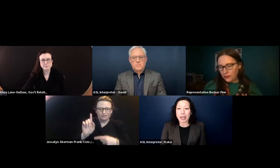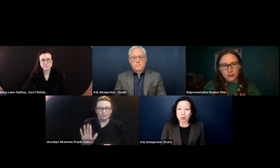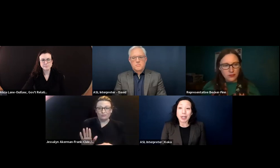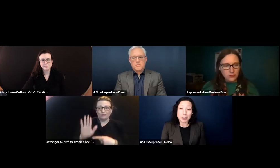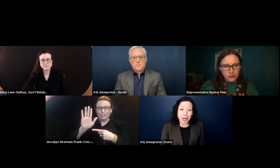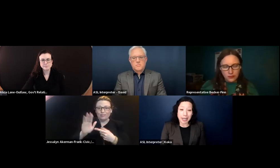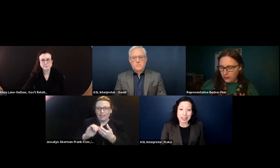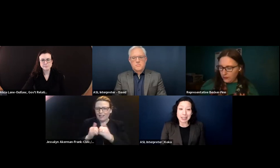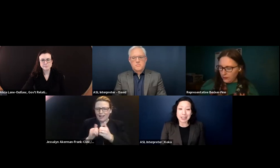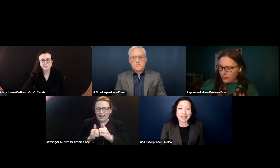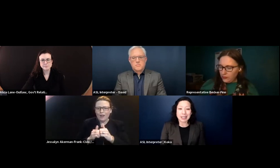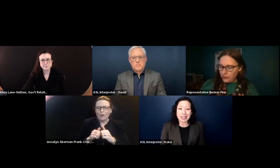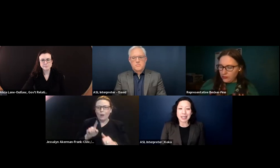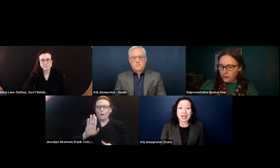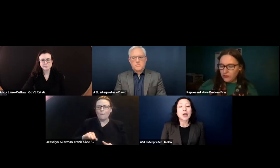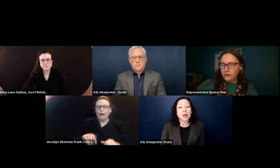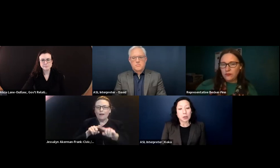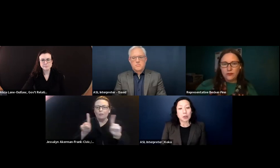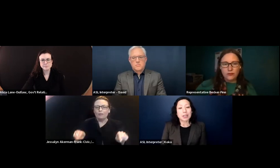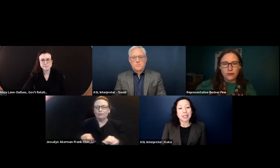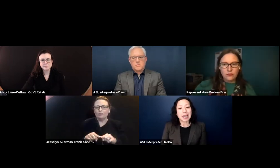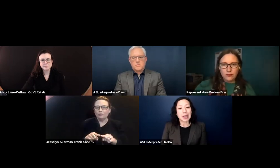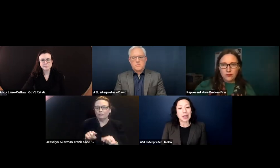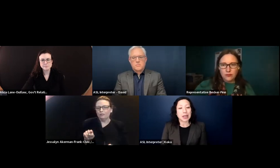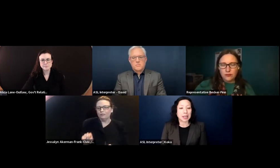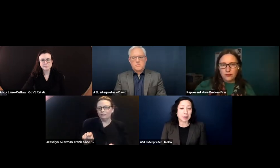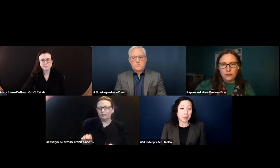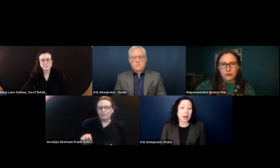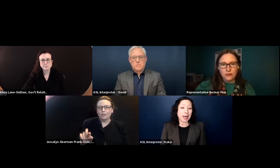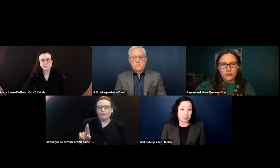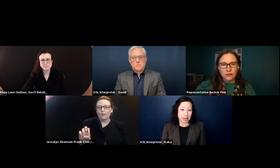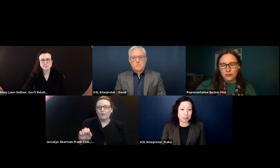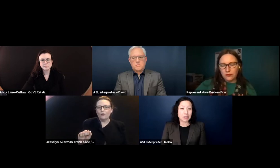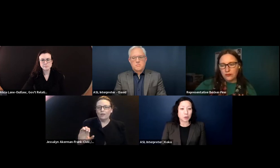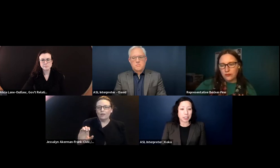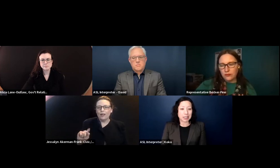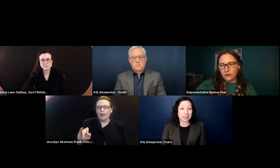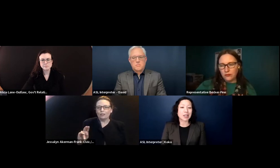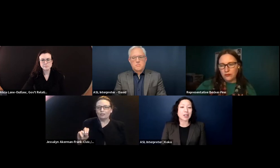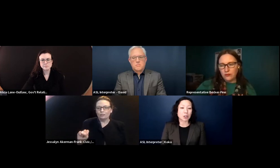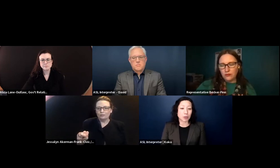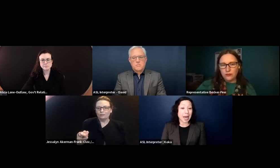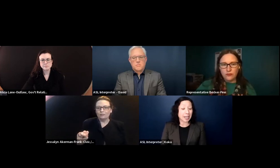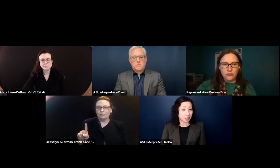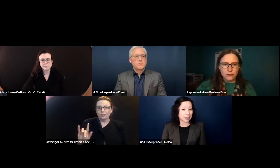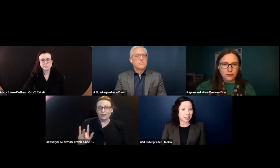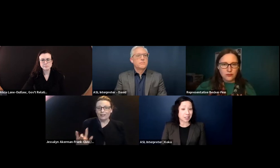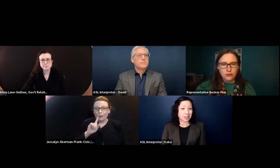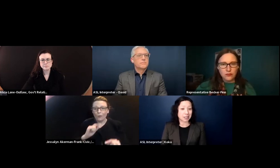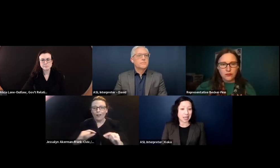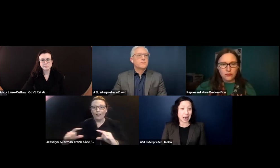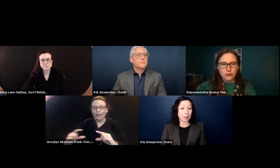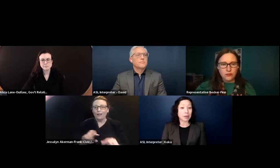please go ahead and raise your hand using at the bottom of the screen, the